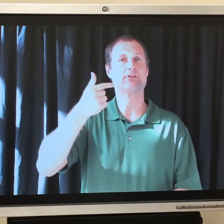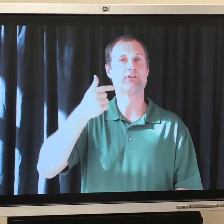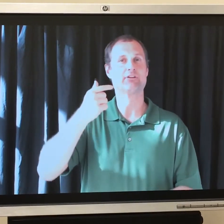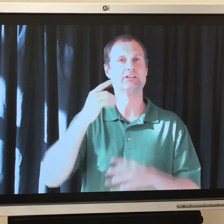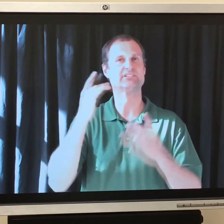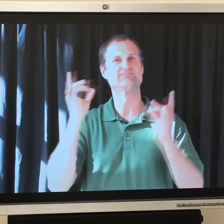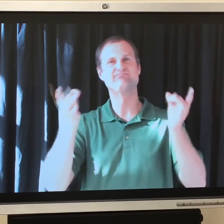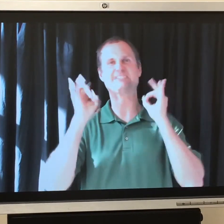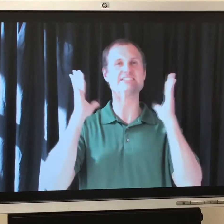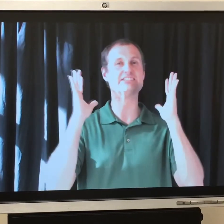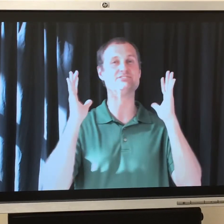there was the Hindenburg.